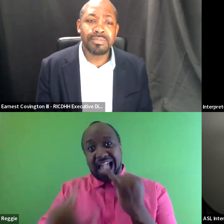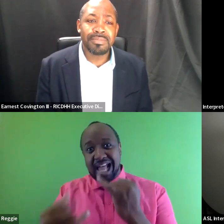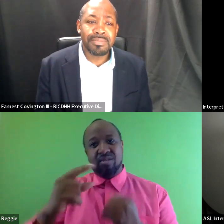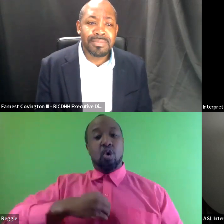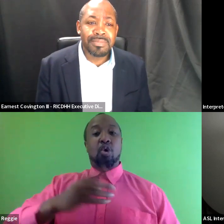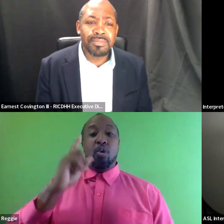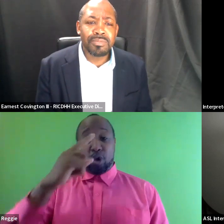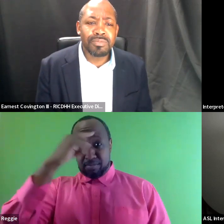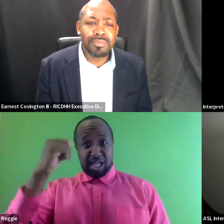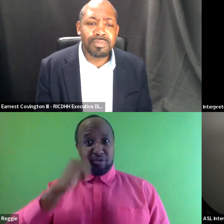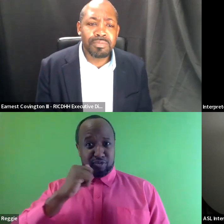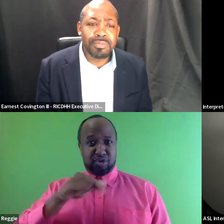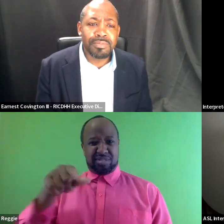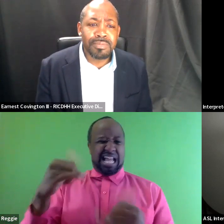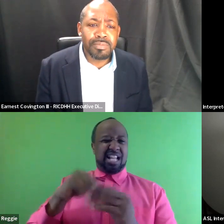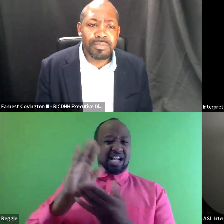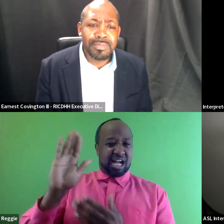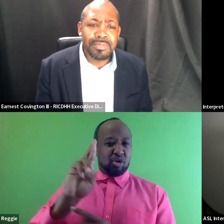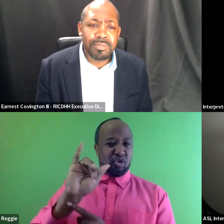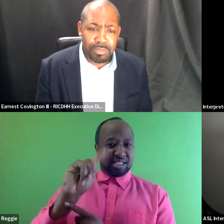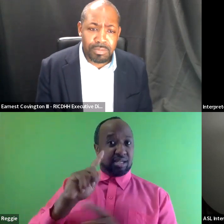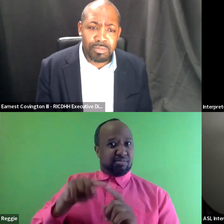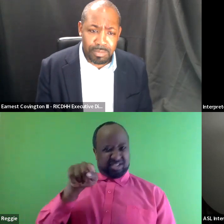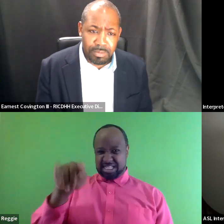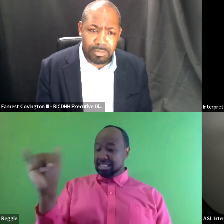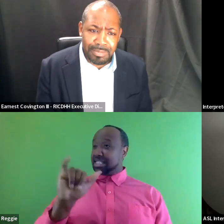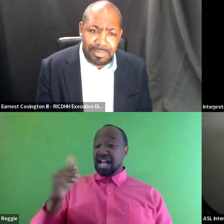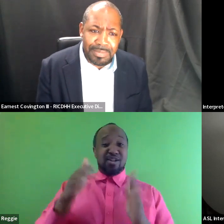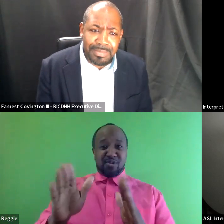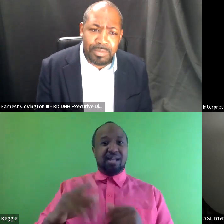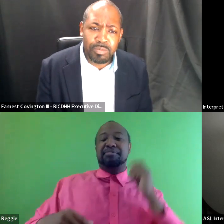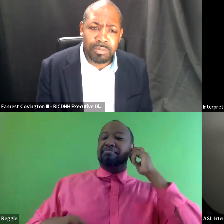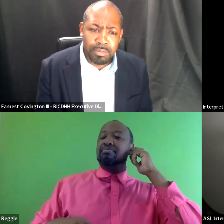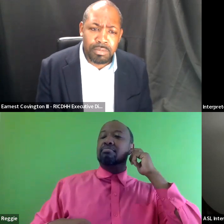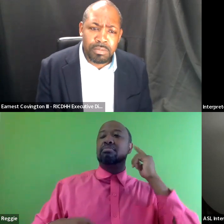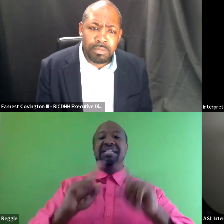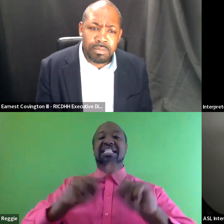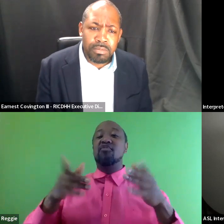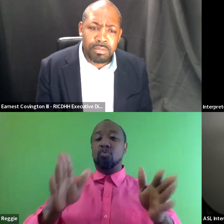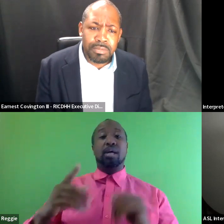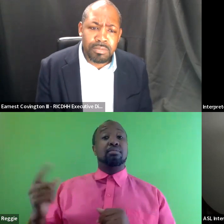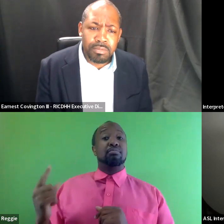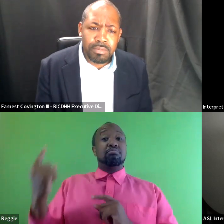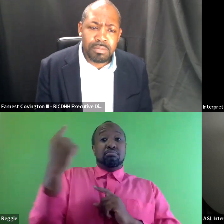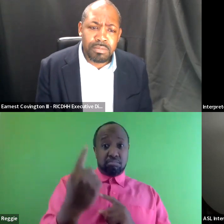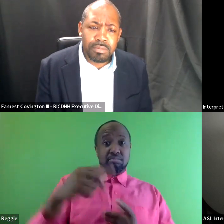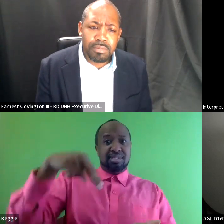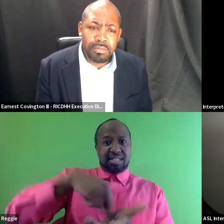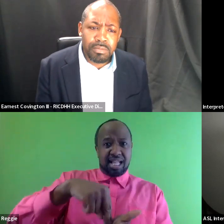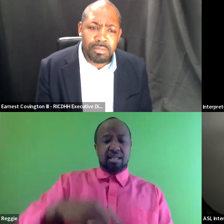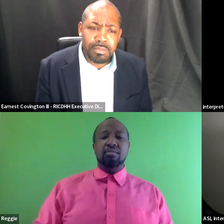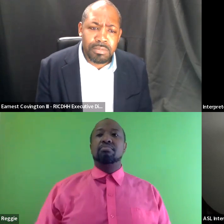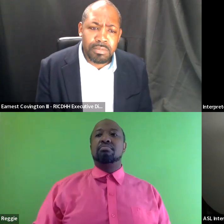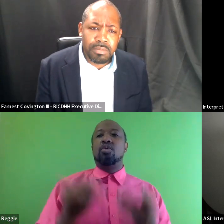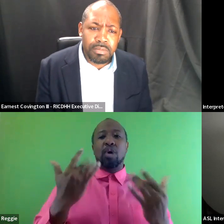representation matters. That speaks to your point that this happened to be a Black female student, but she was just thrown off by the fact